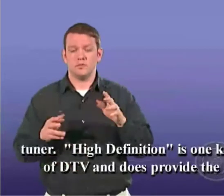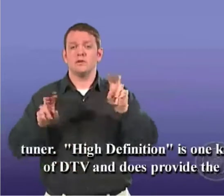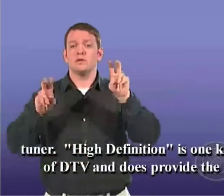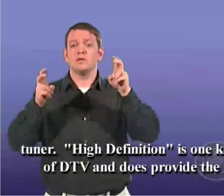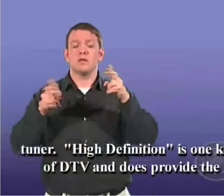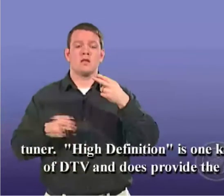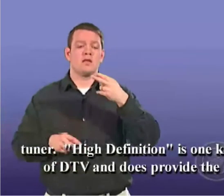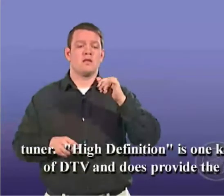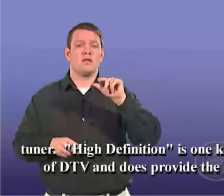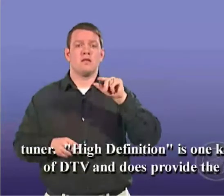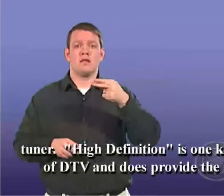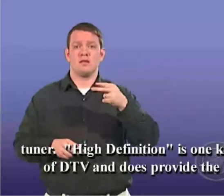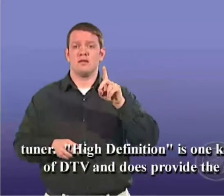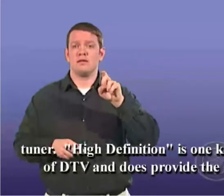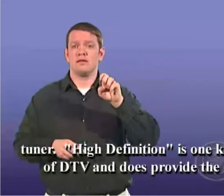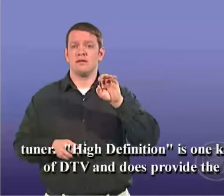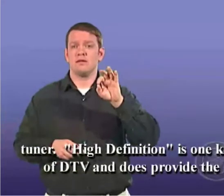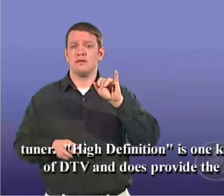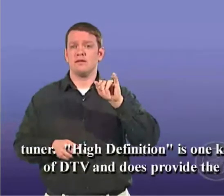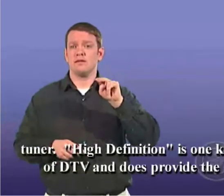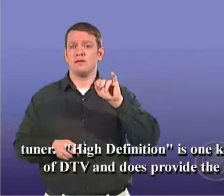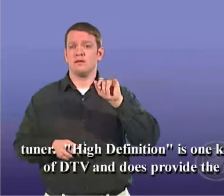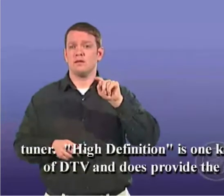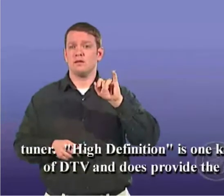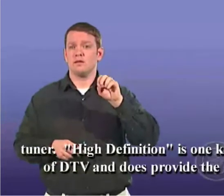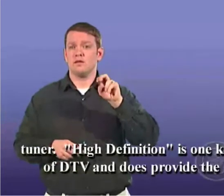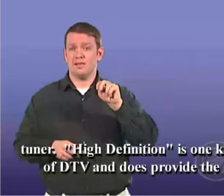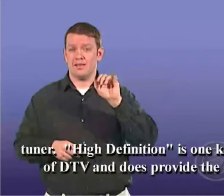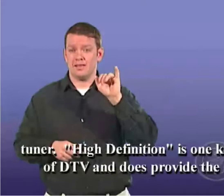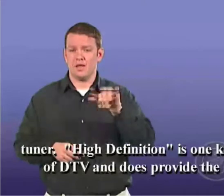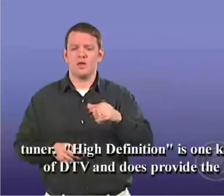High definition is one kind of DTV